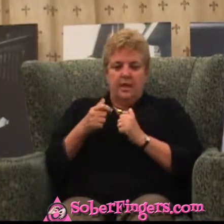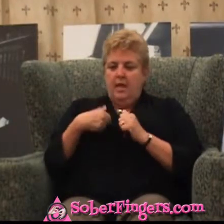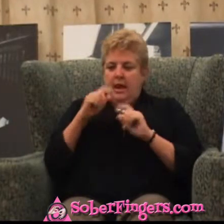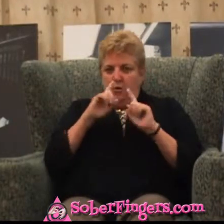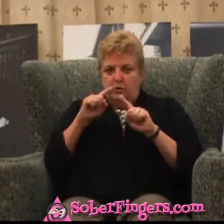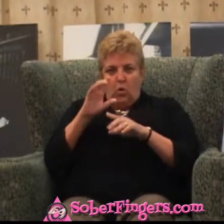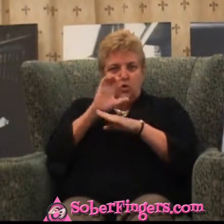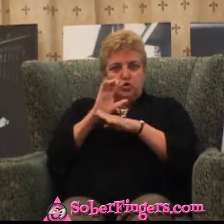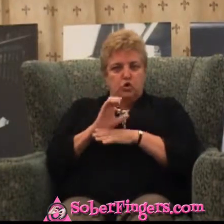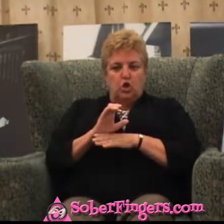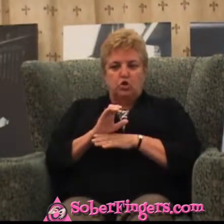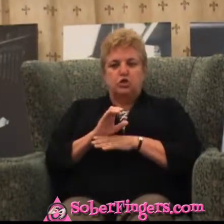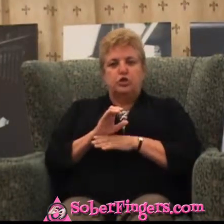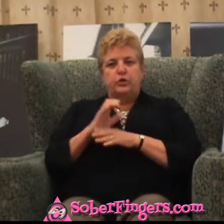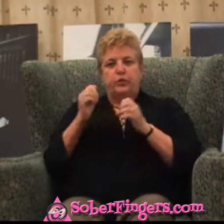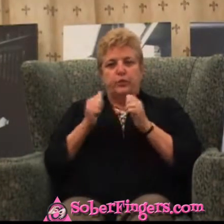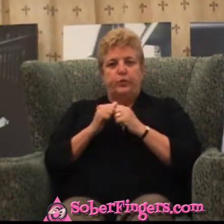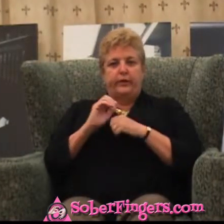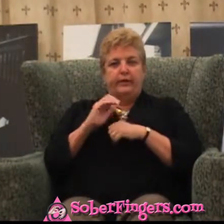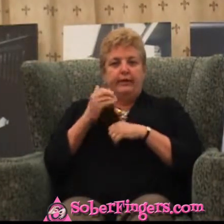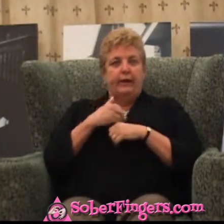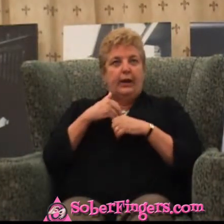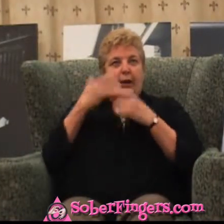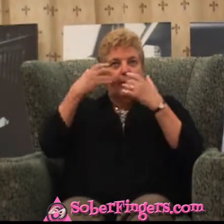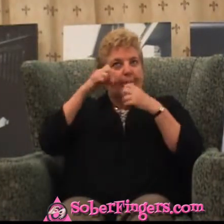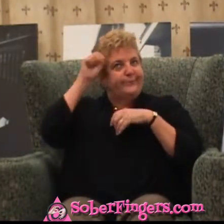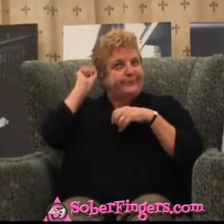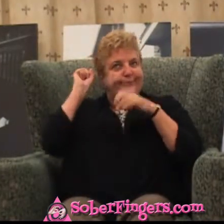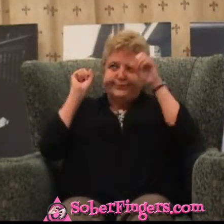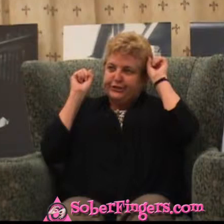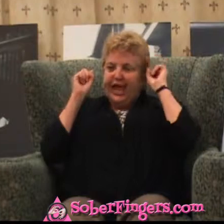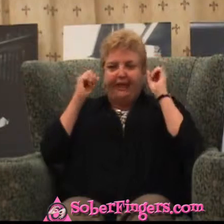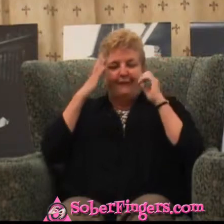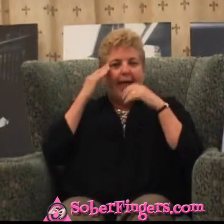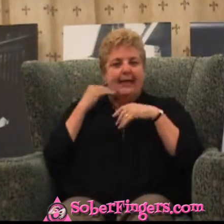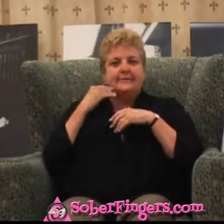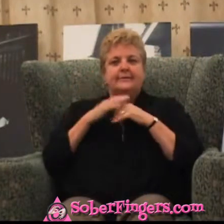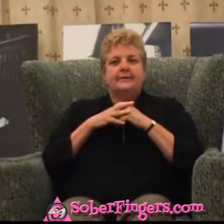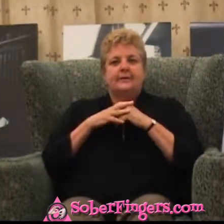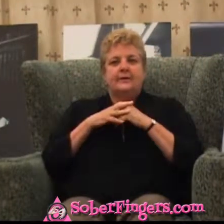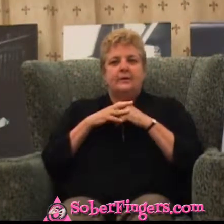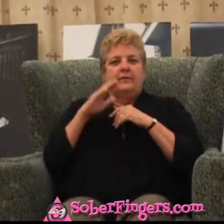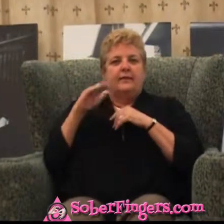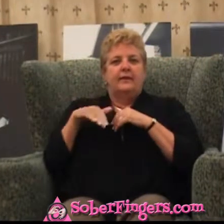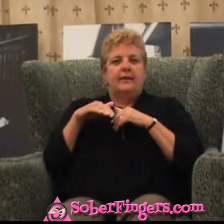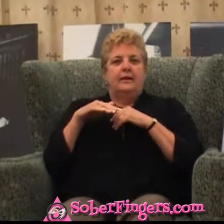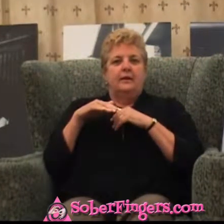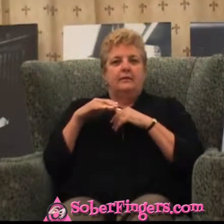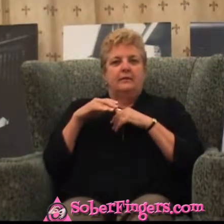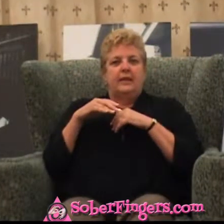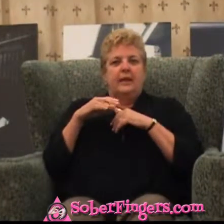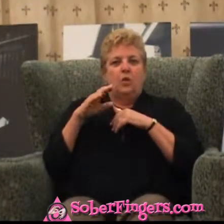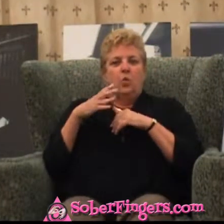with our little bald heads, we called them covadises, right? You know, and we were always the little white boys.